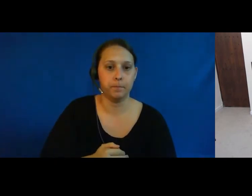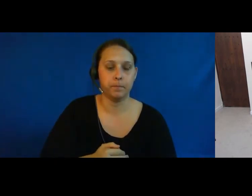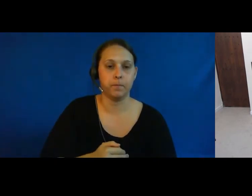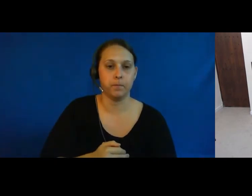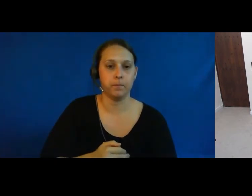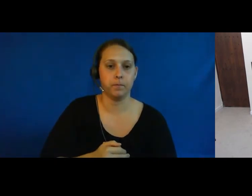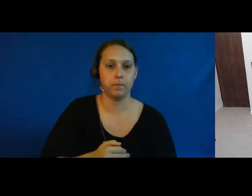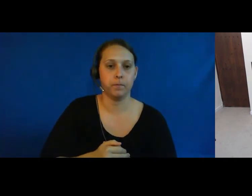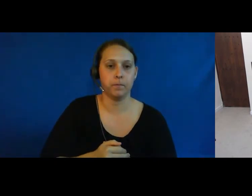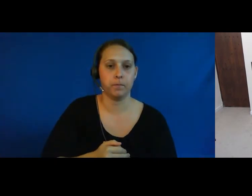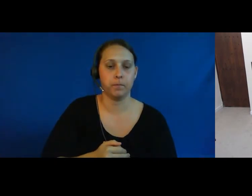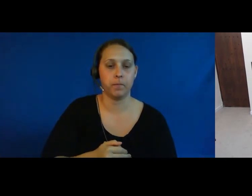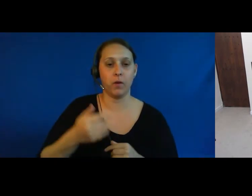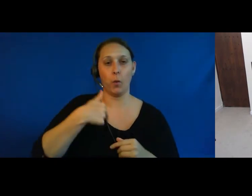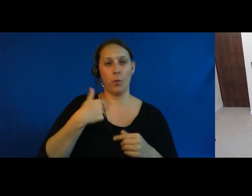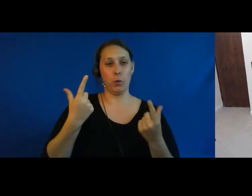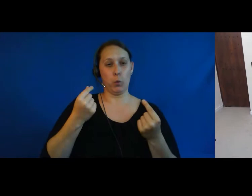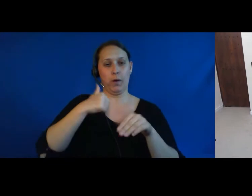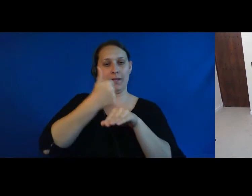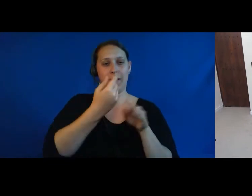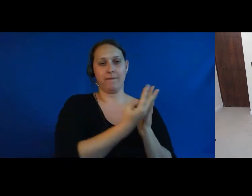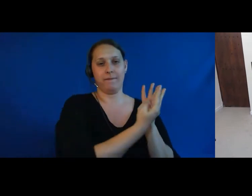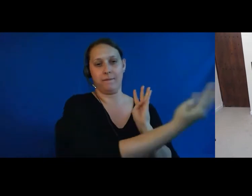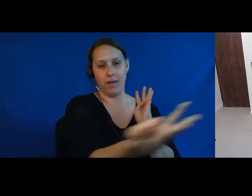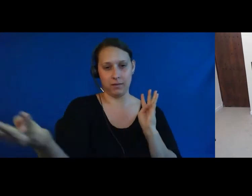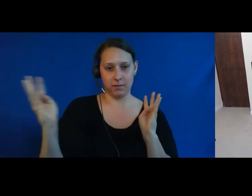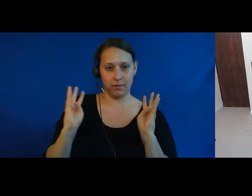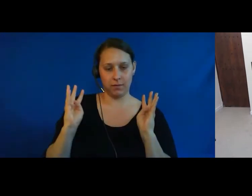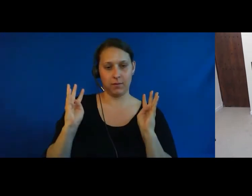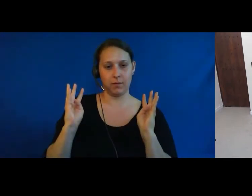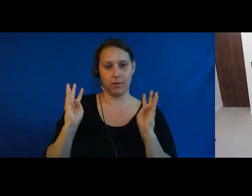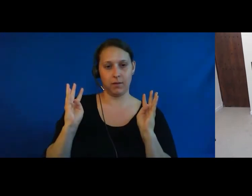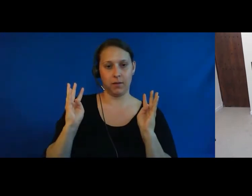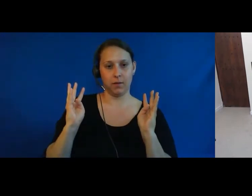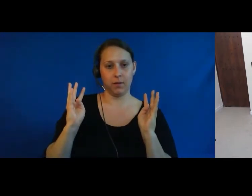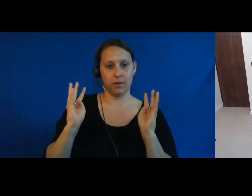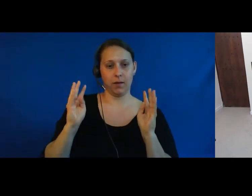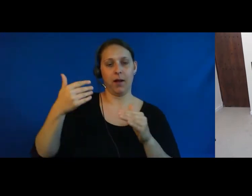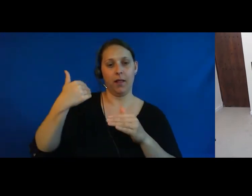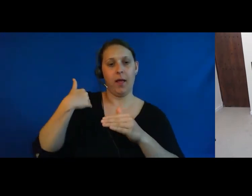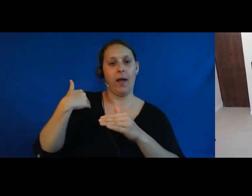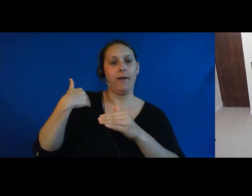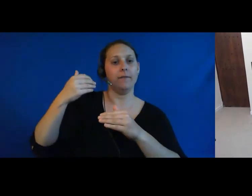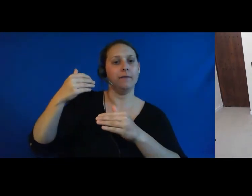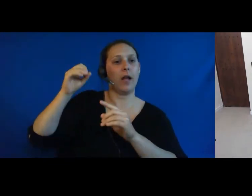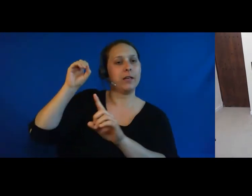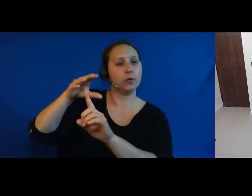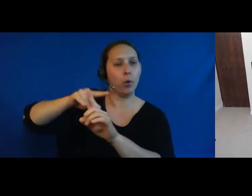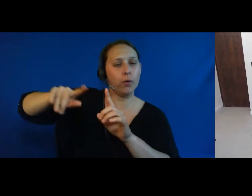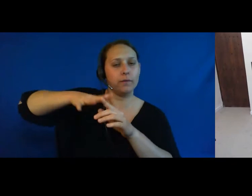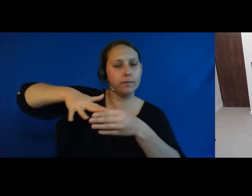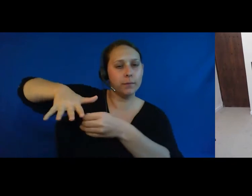we would use fencing in small areas and expose that area to a small amount of time to create